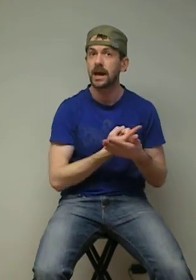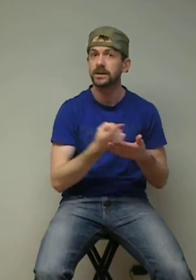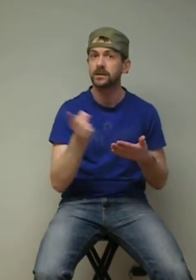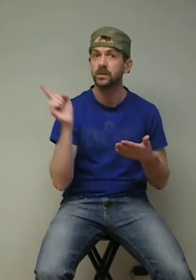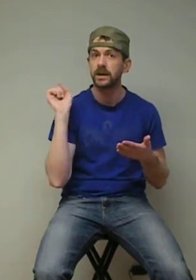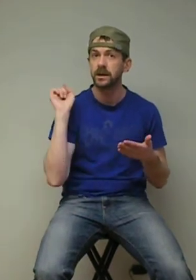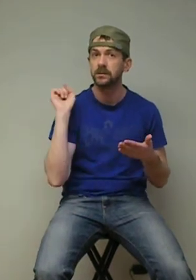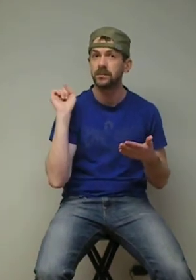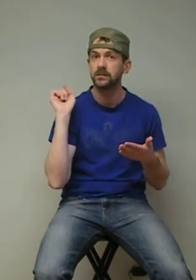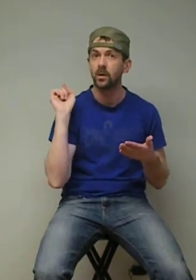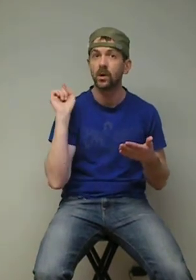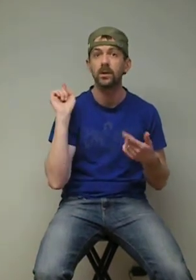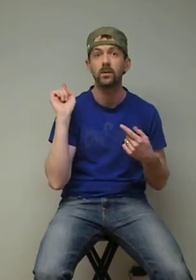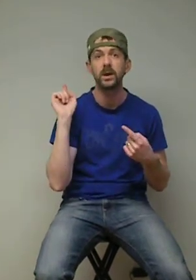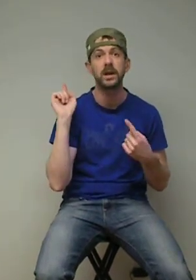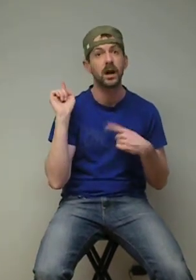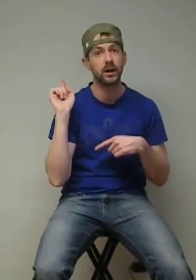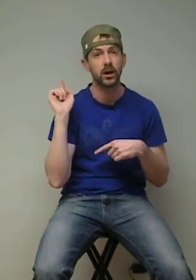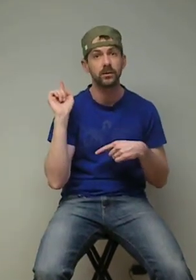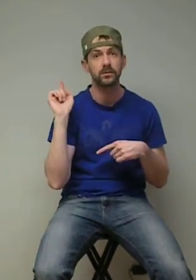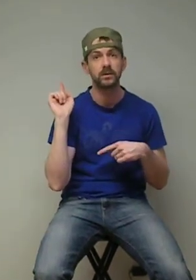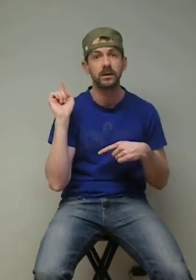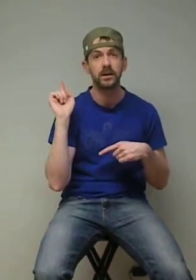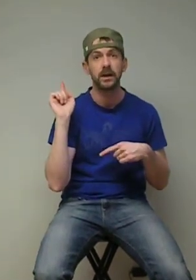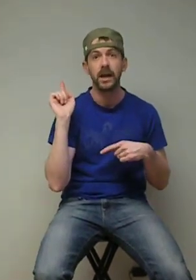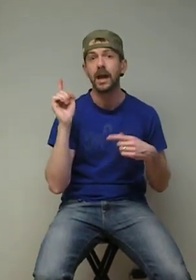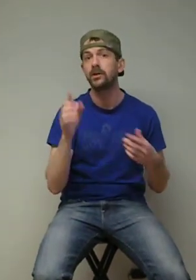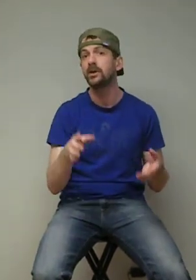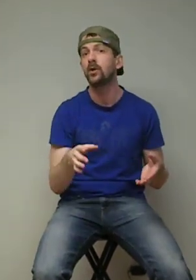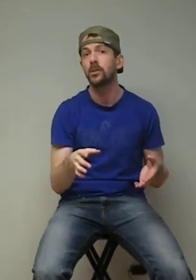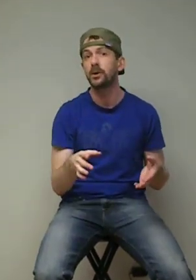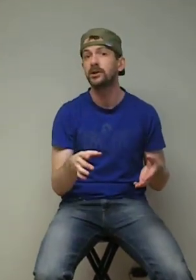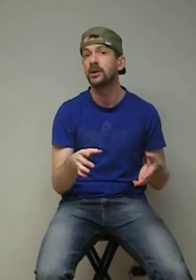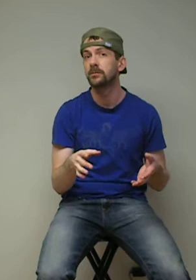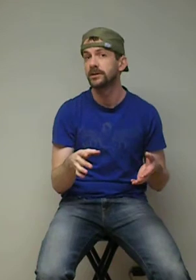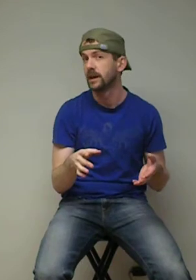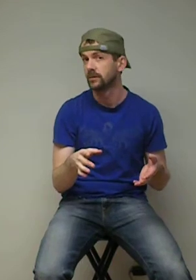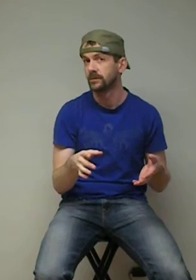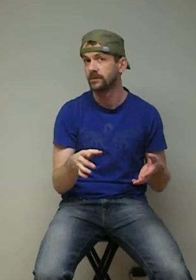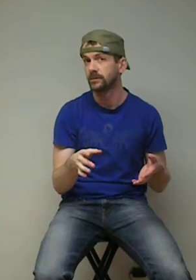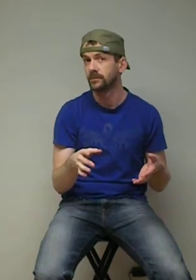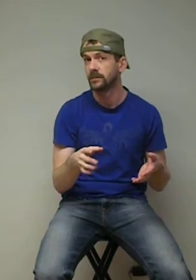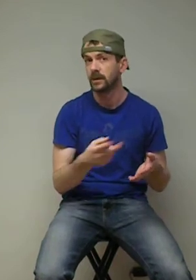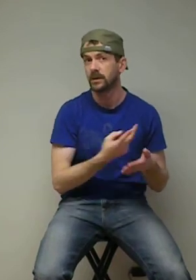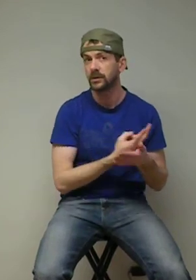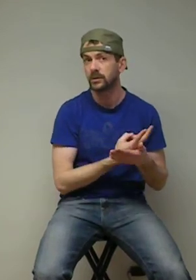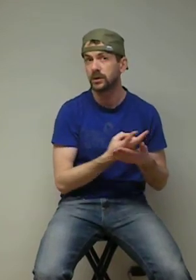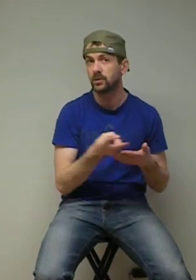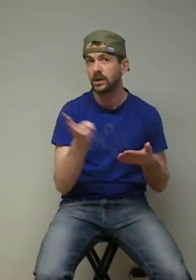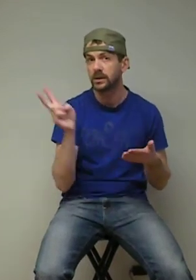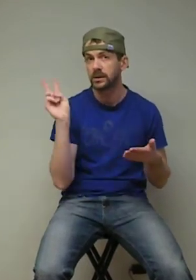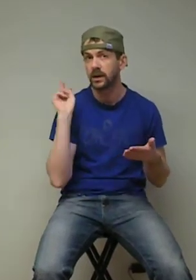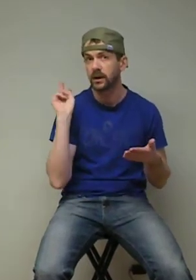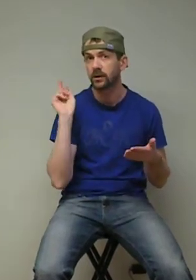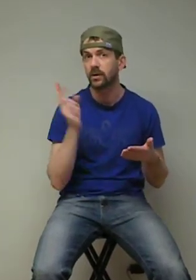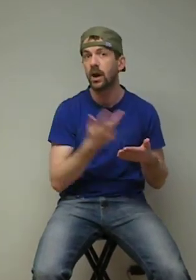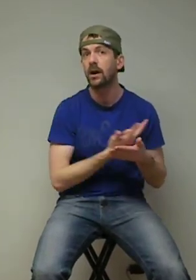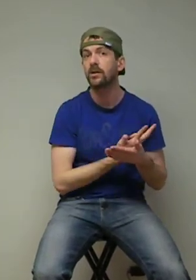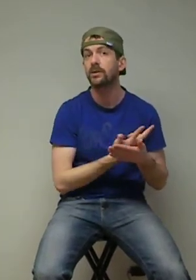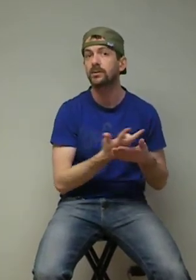Last week, or week ago. And you can incorporate your numbers now. So 2 weeks ago,